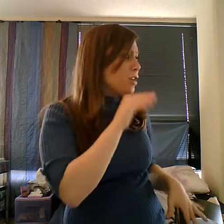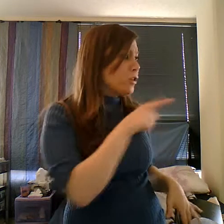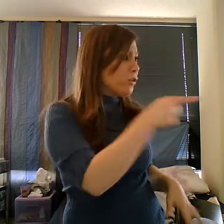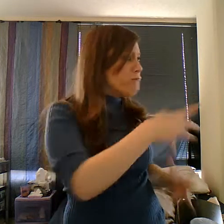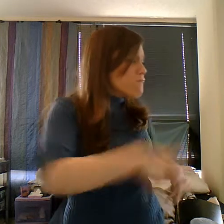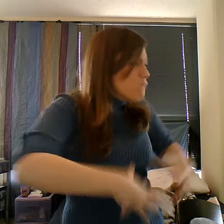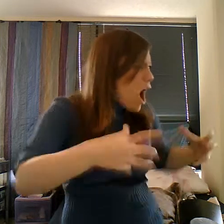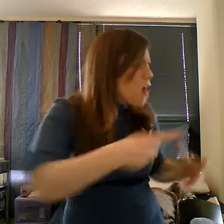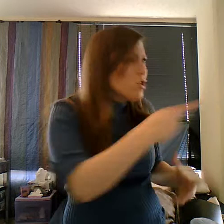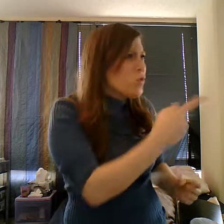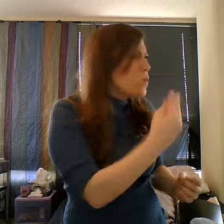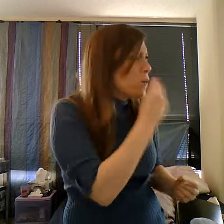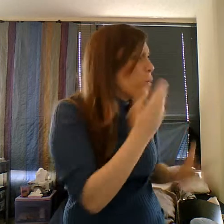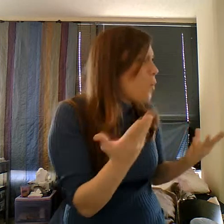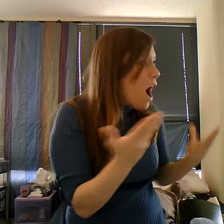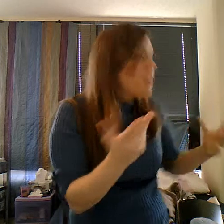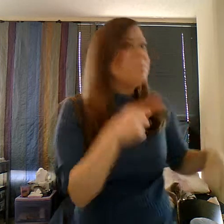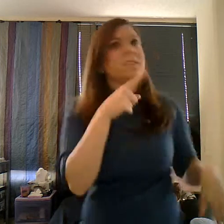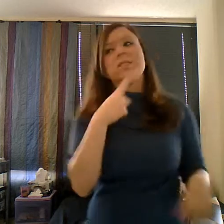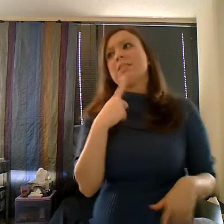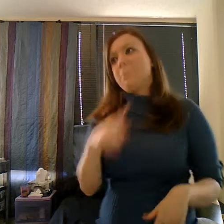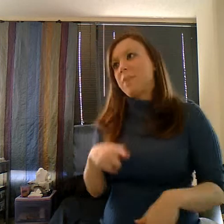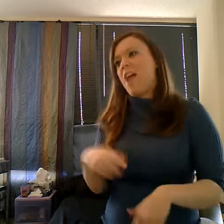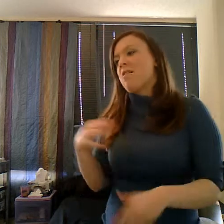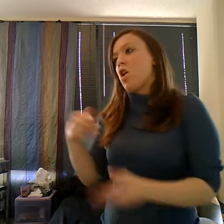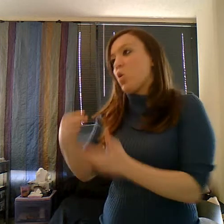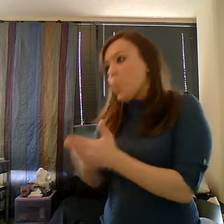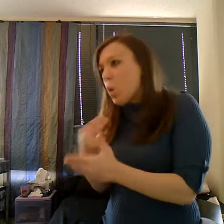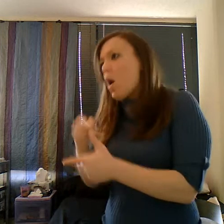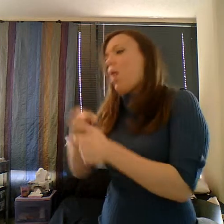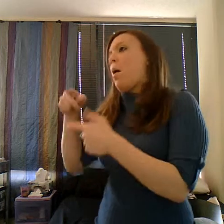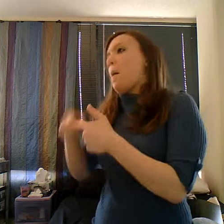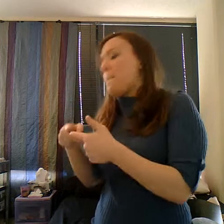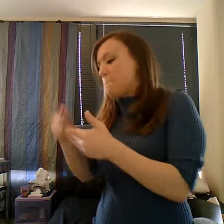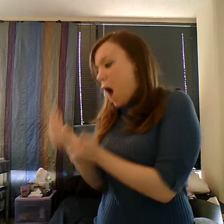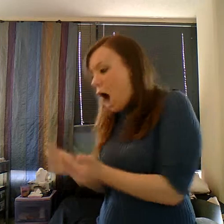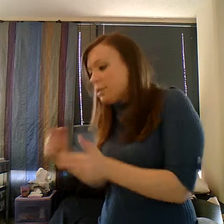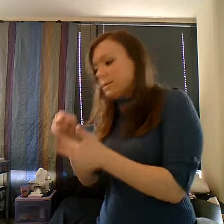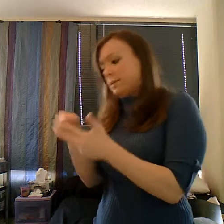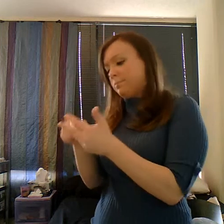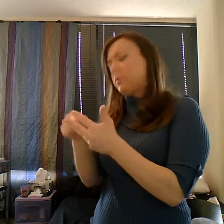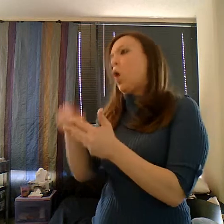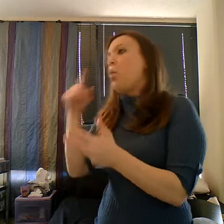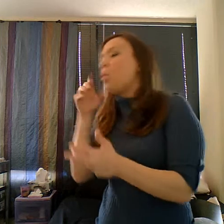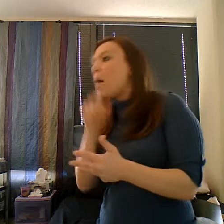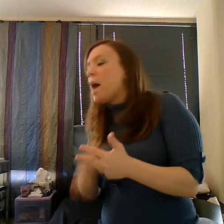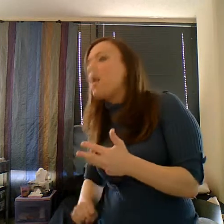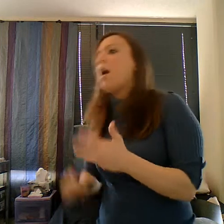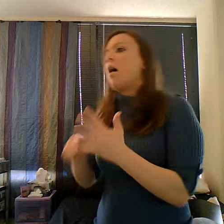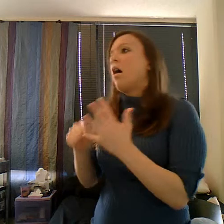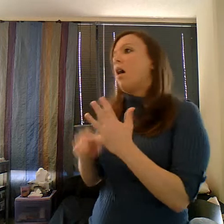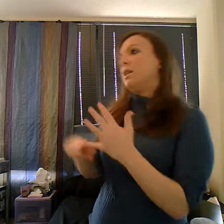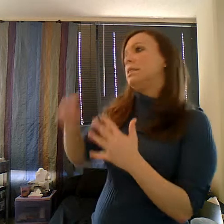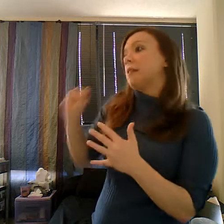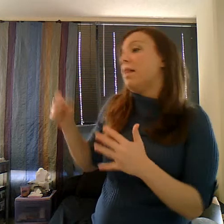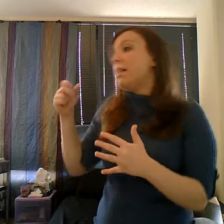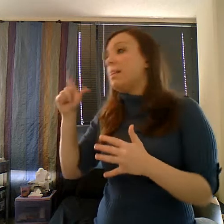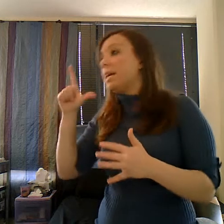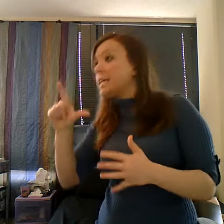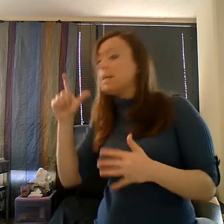too. Skelinkin lots, got hot and tight, and no, I'm gonna eat you." And he ate the 5 birds in the flock. So he